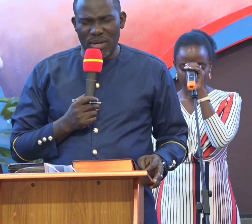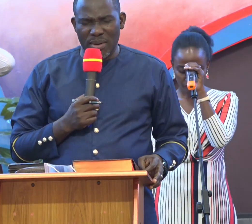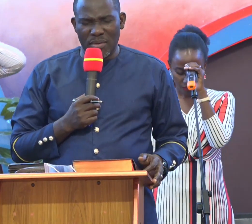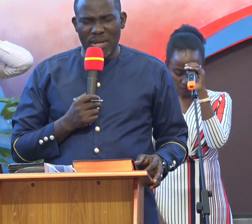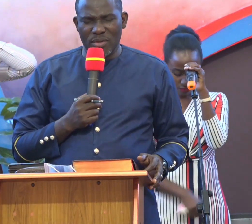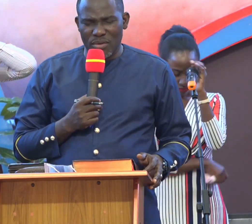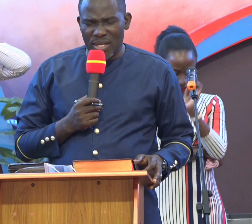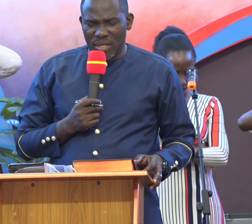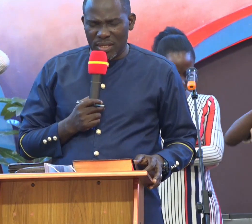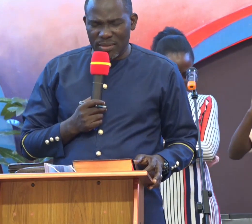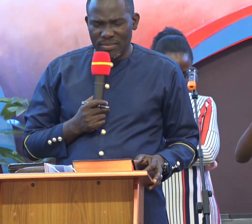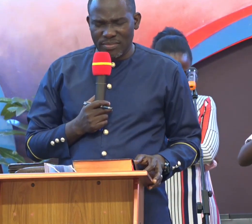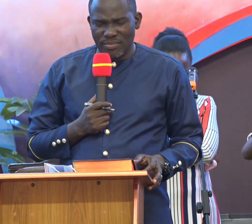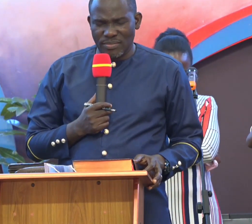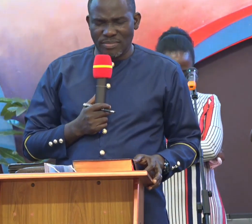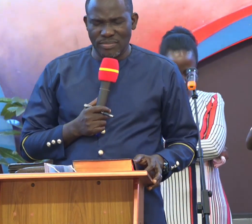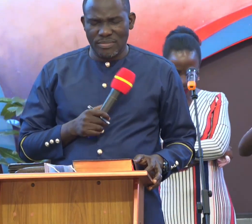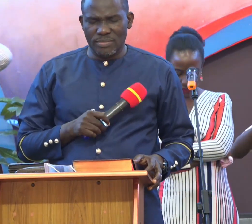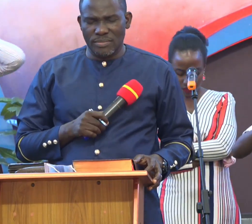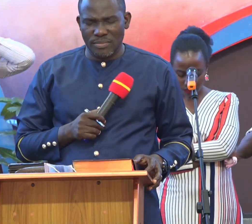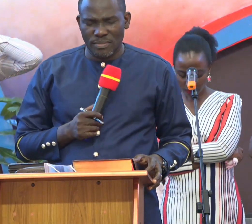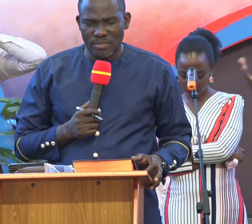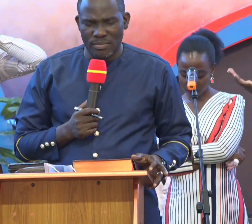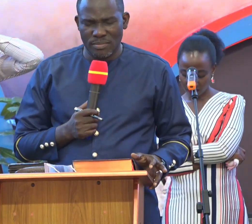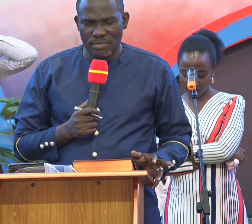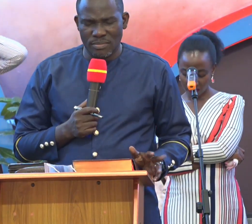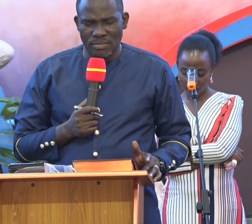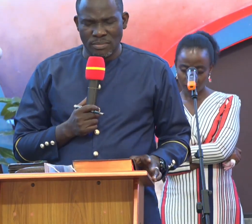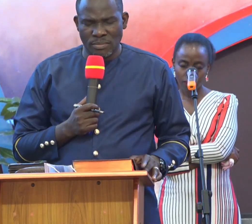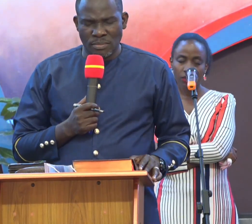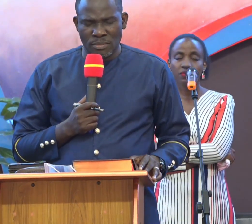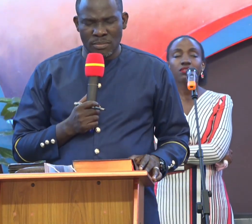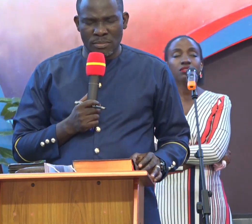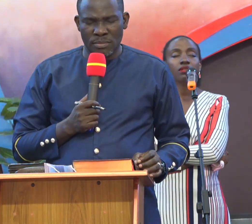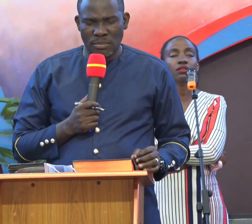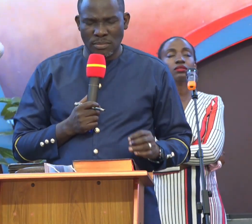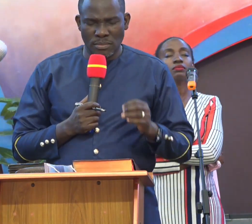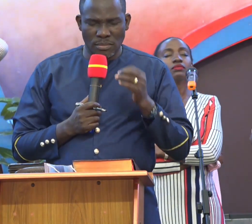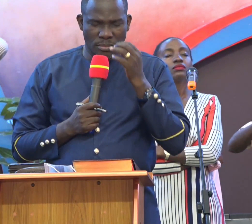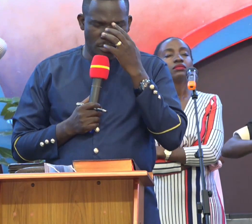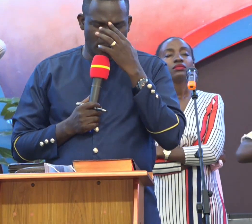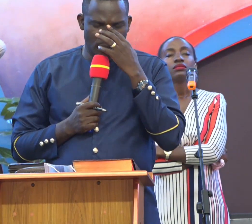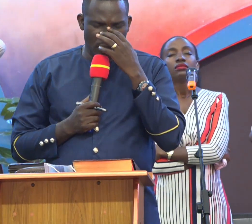Okutaasa obwengula bwabwe bwayonoonese. To save their spiritual realm that was distorted.